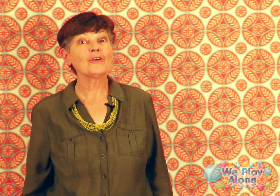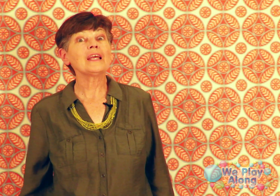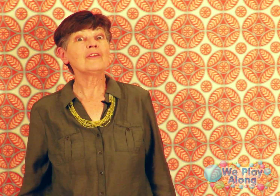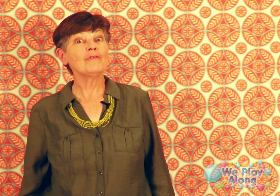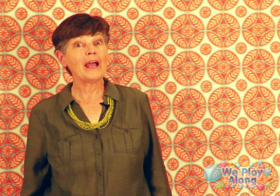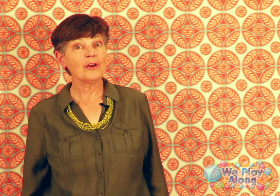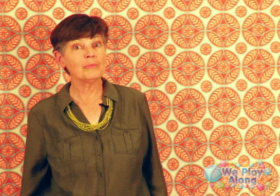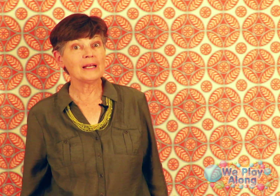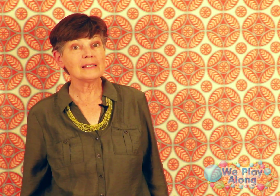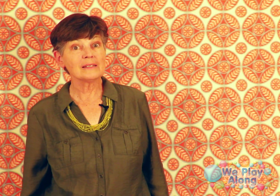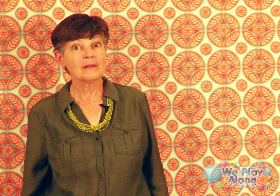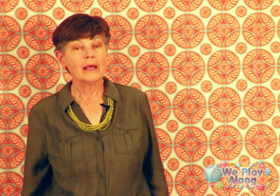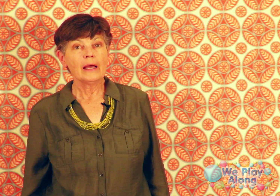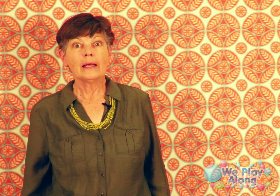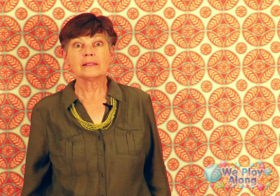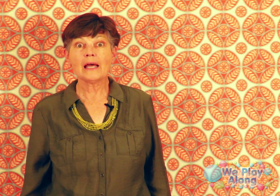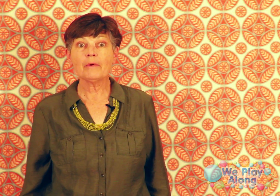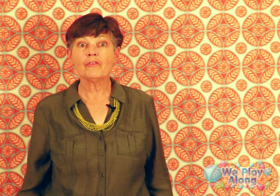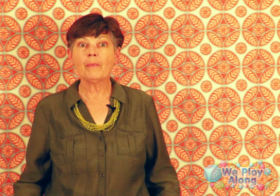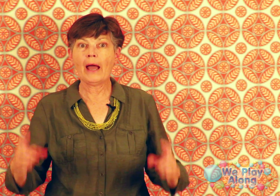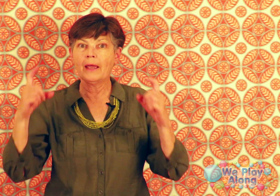different environments. Now some of my